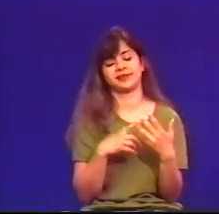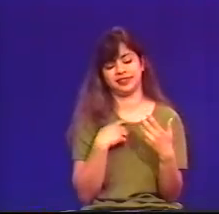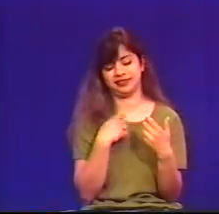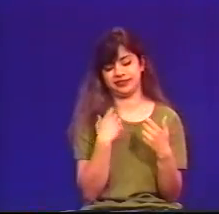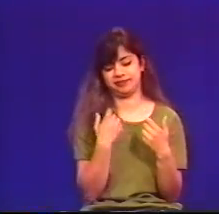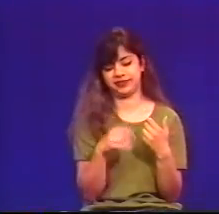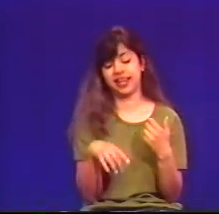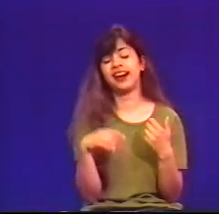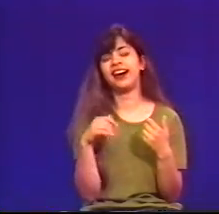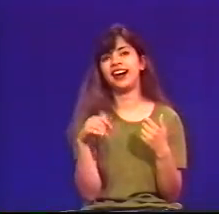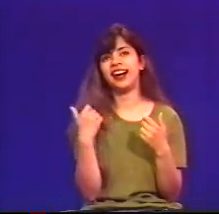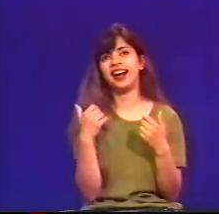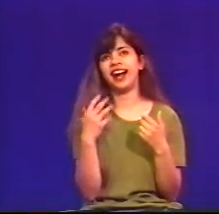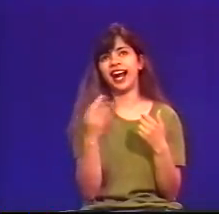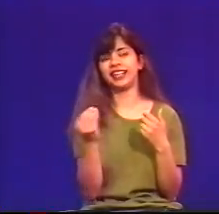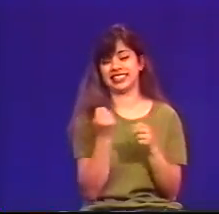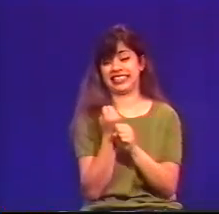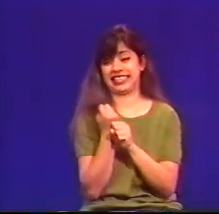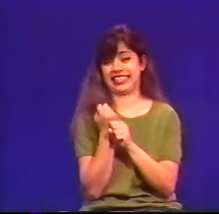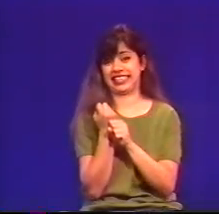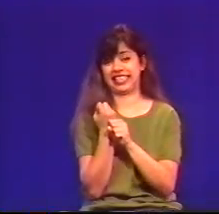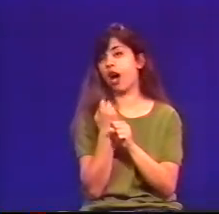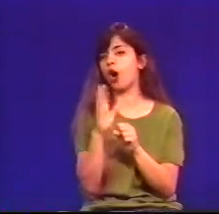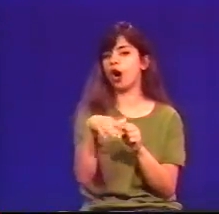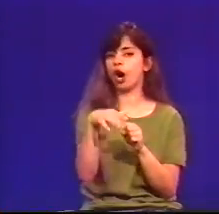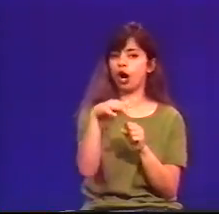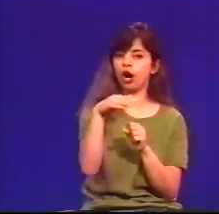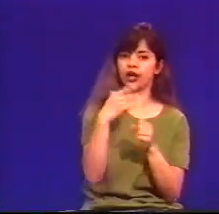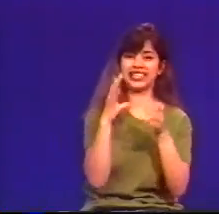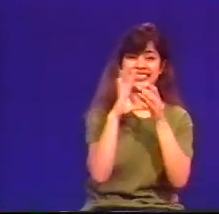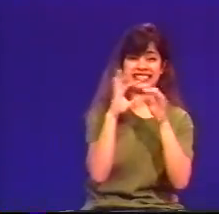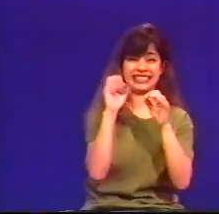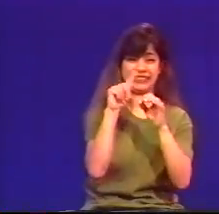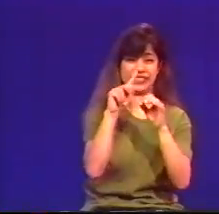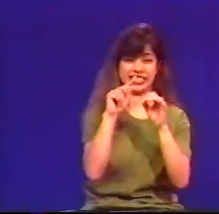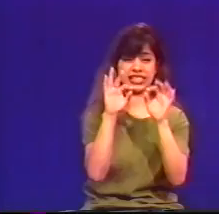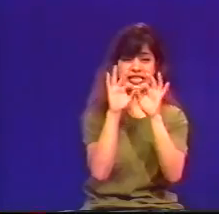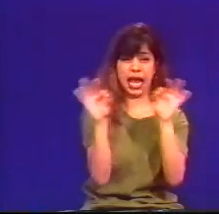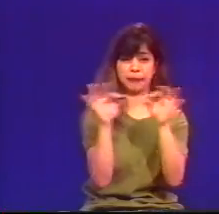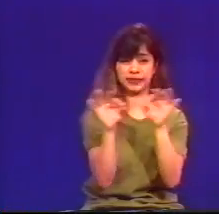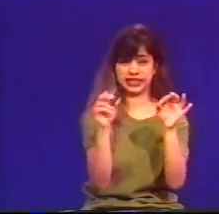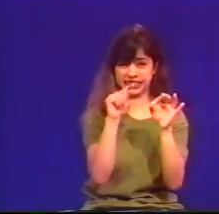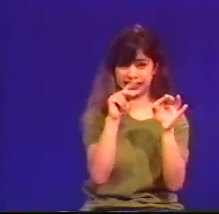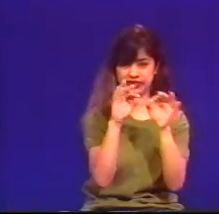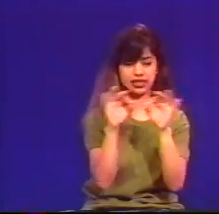that I really liked myself as a deaf person, and I didn't really have any interest in being able to hear.